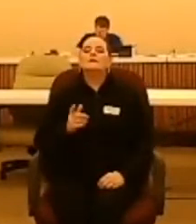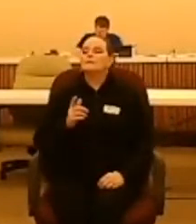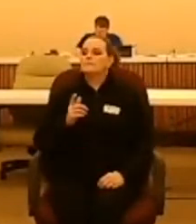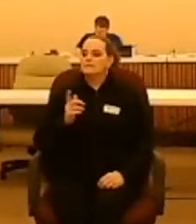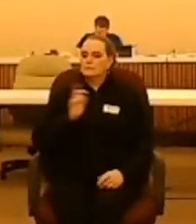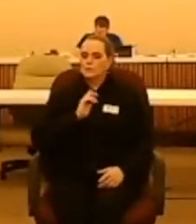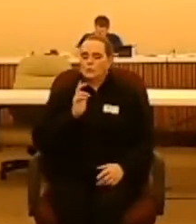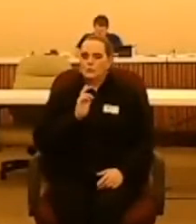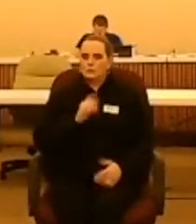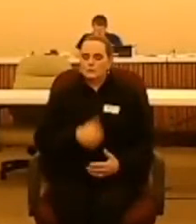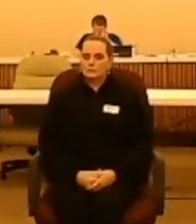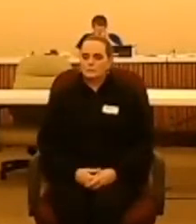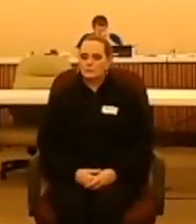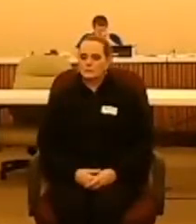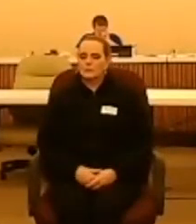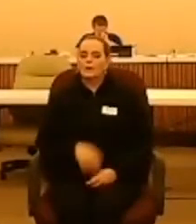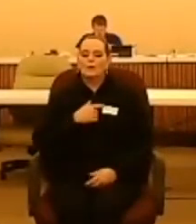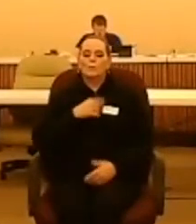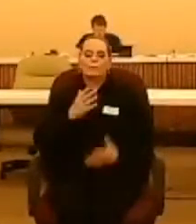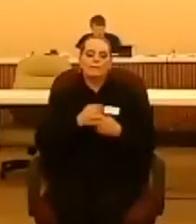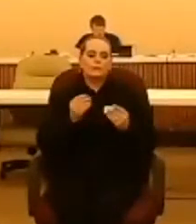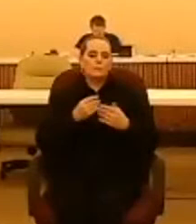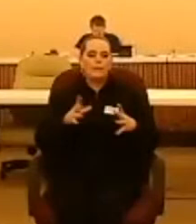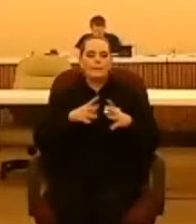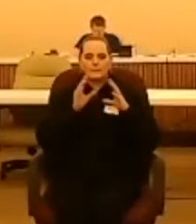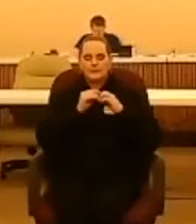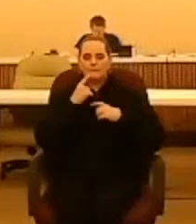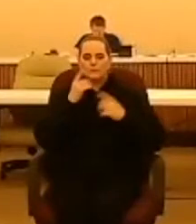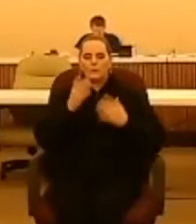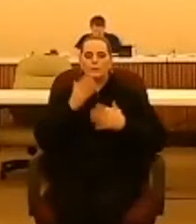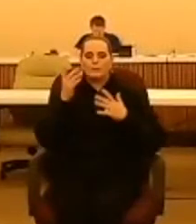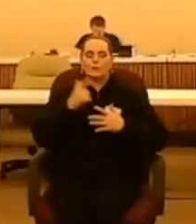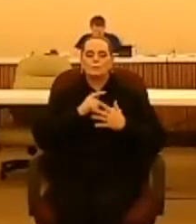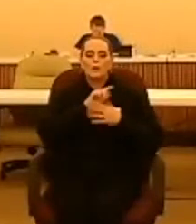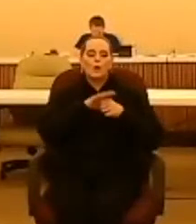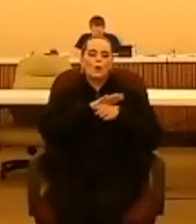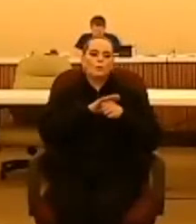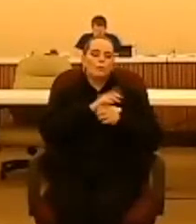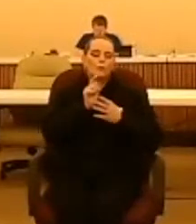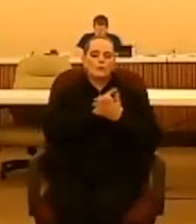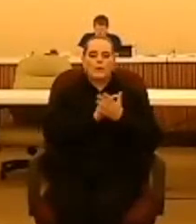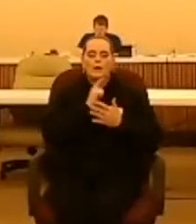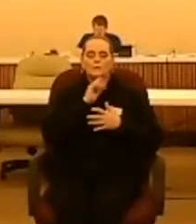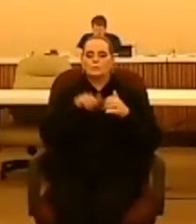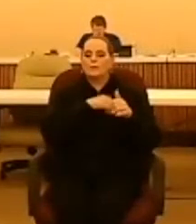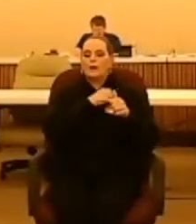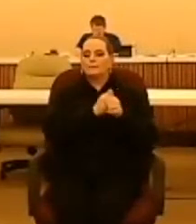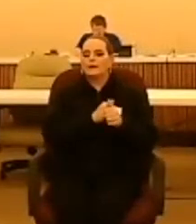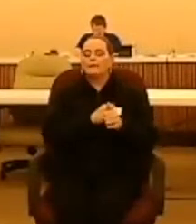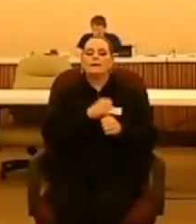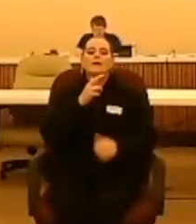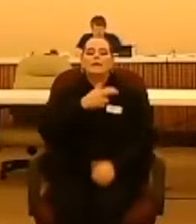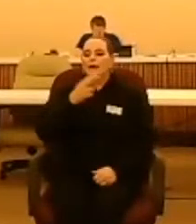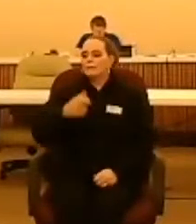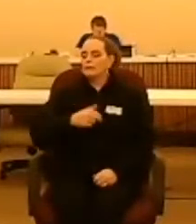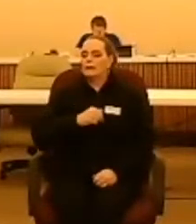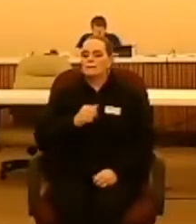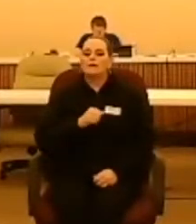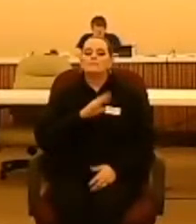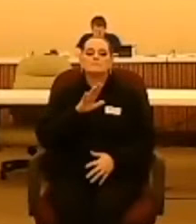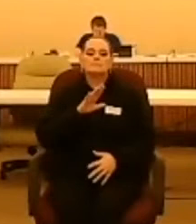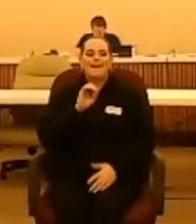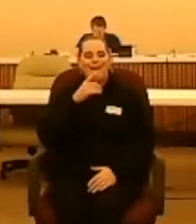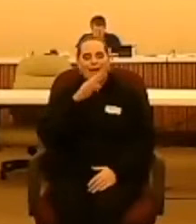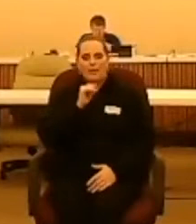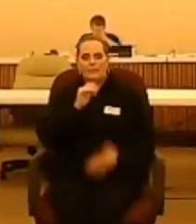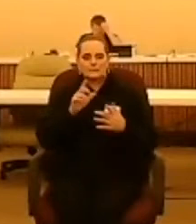have public hearing for the proposed local law to update the Henrietta Ethics Code at Chapter 109 by